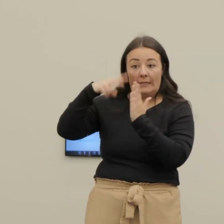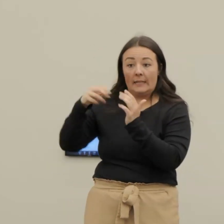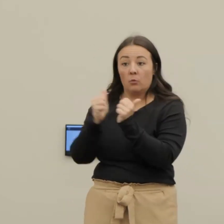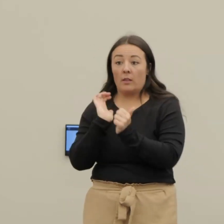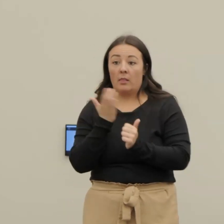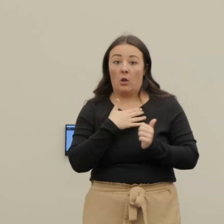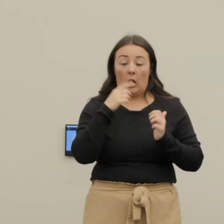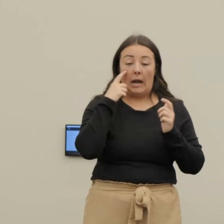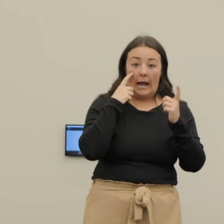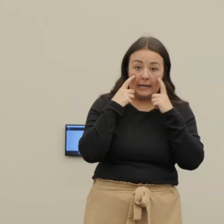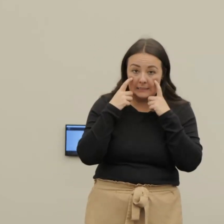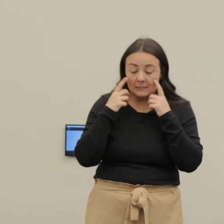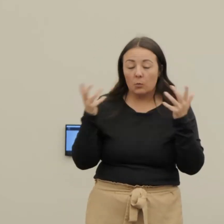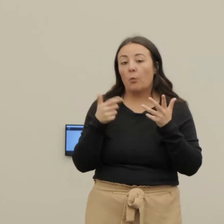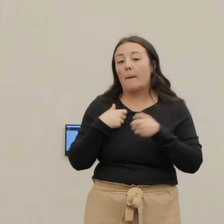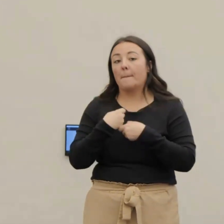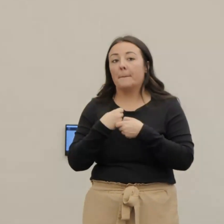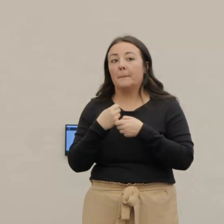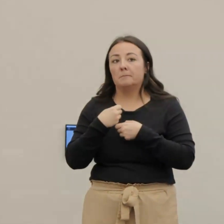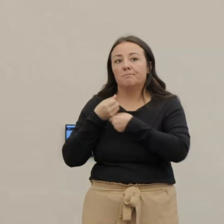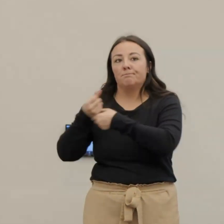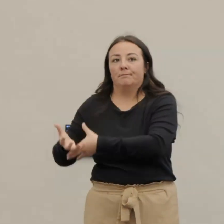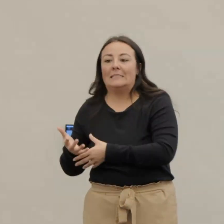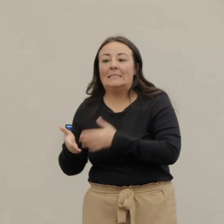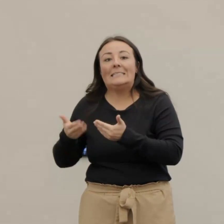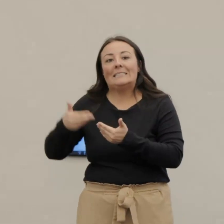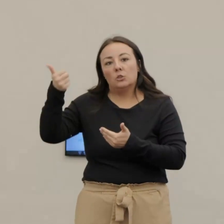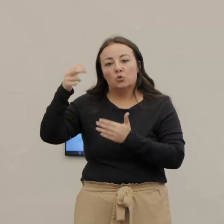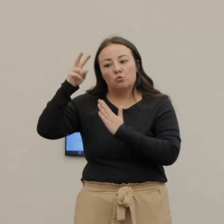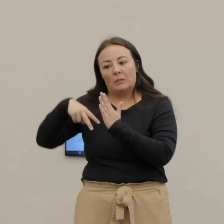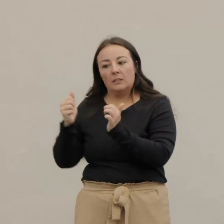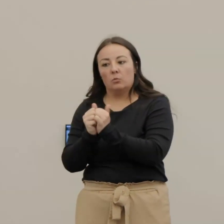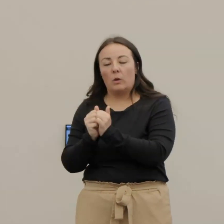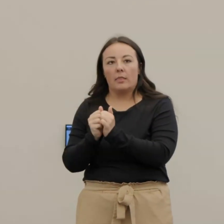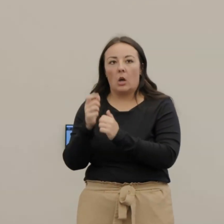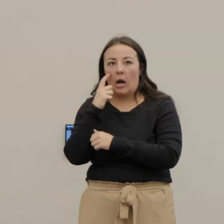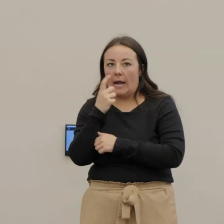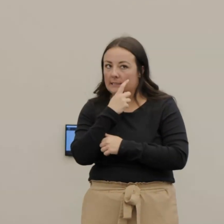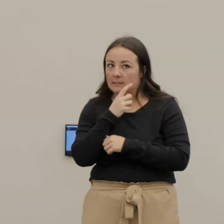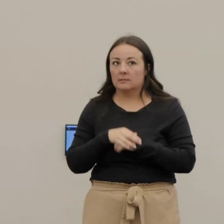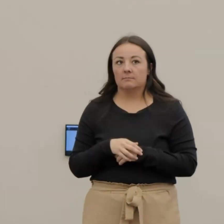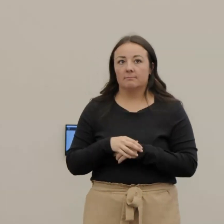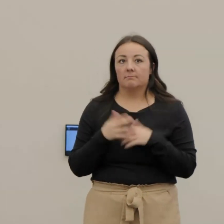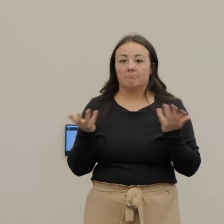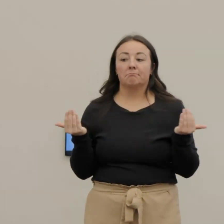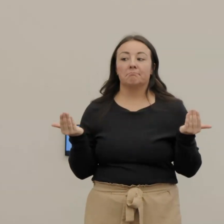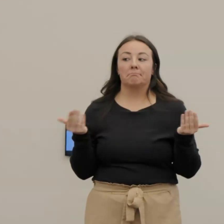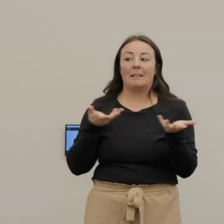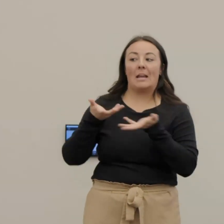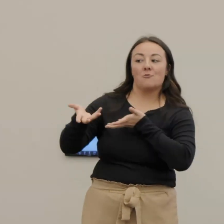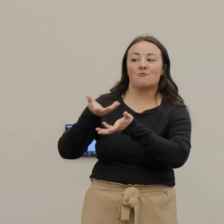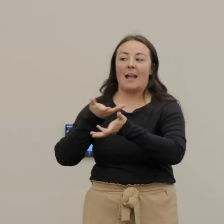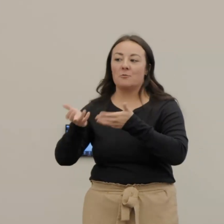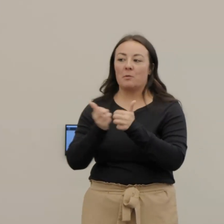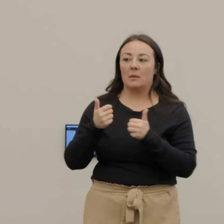what makes it easier for us to read with our eyes? And let's make this a little interactive.